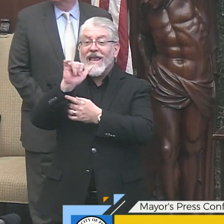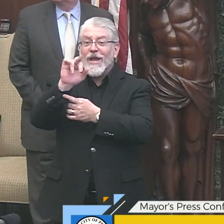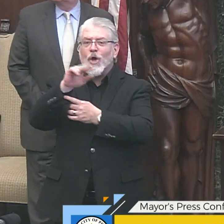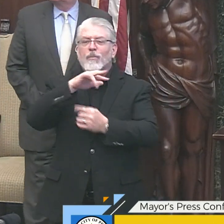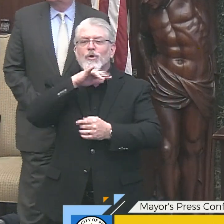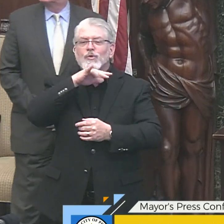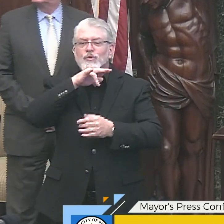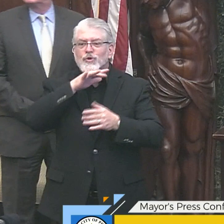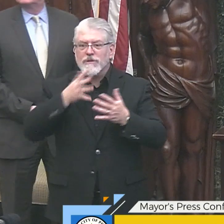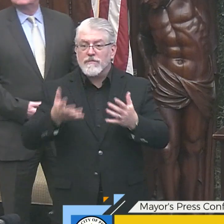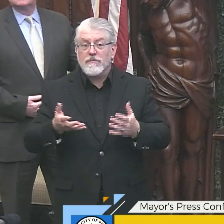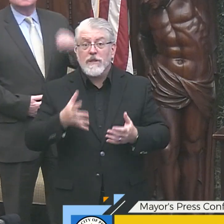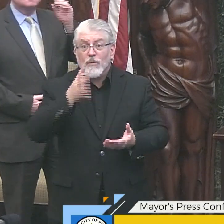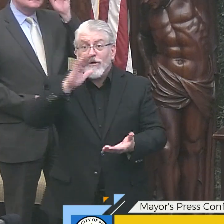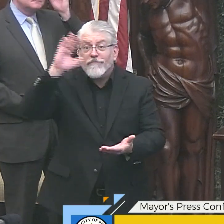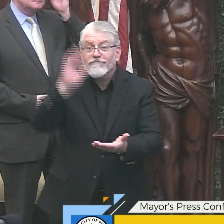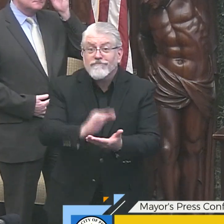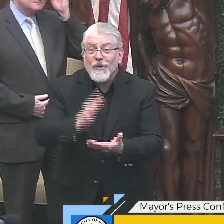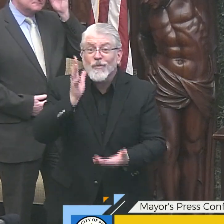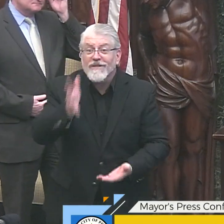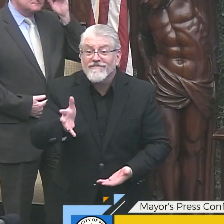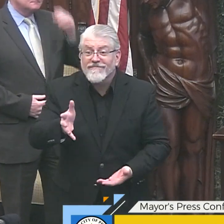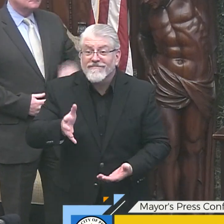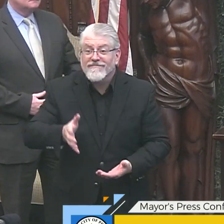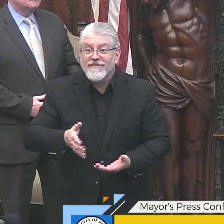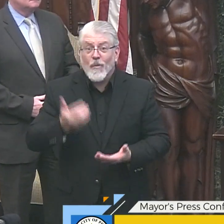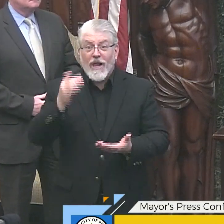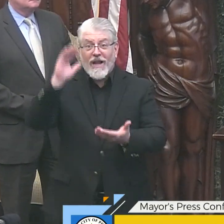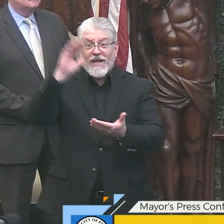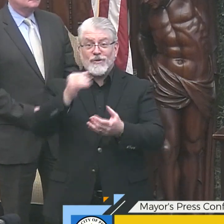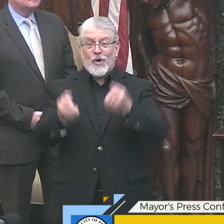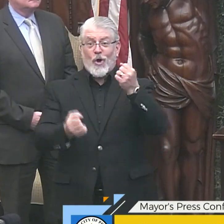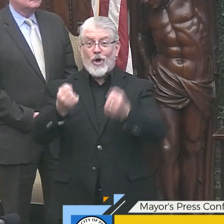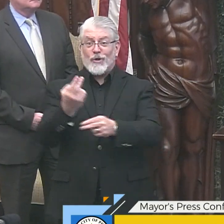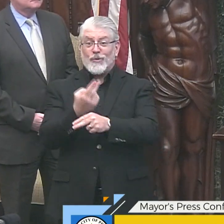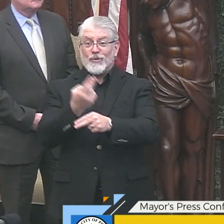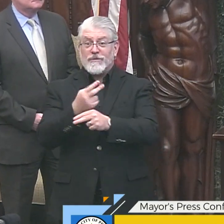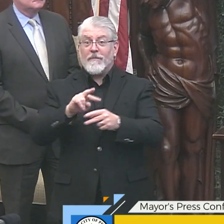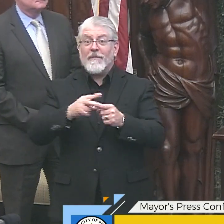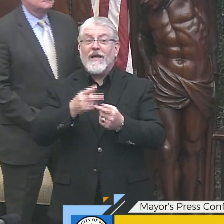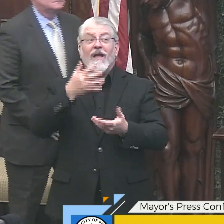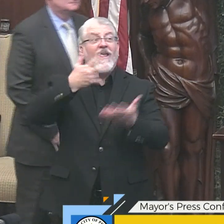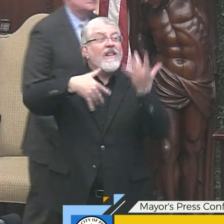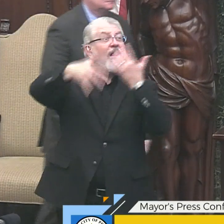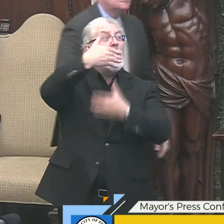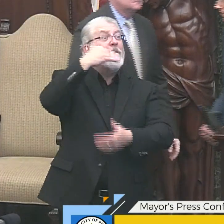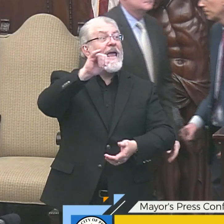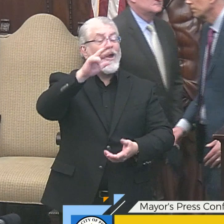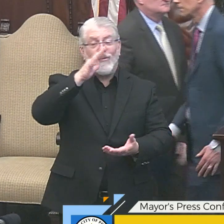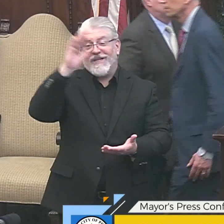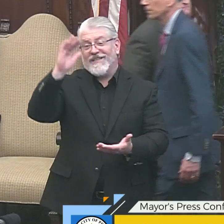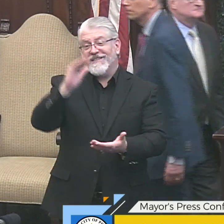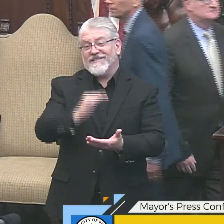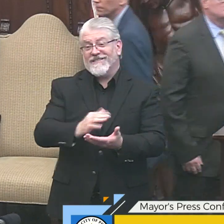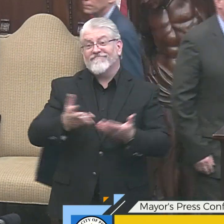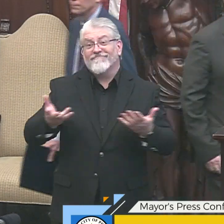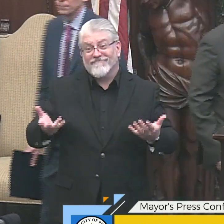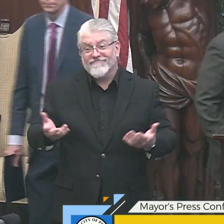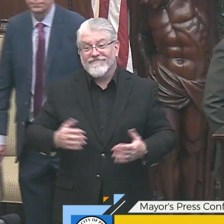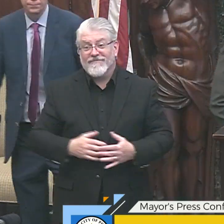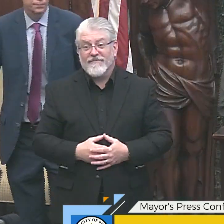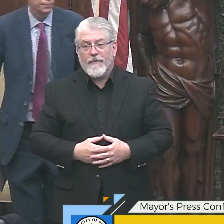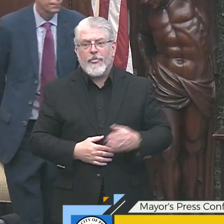we know that vehicles are our biggest source of air pollution. Thank you. And then one question for the mayor, last question.